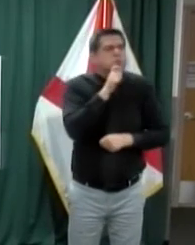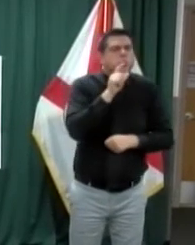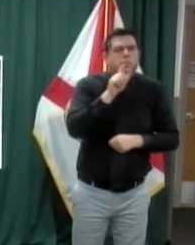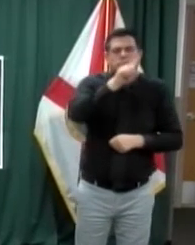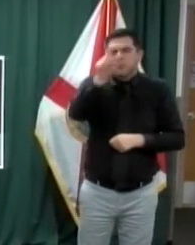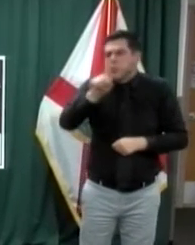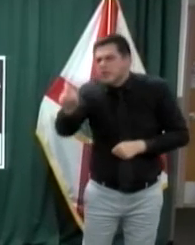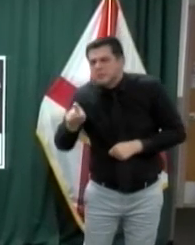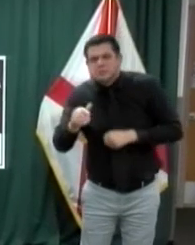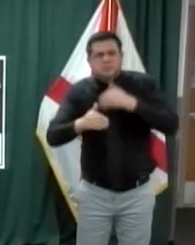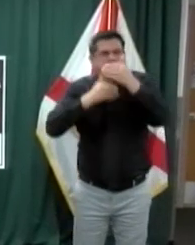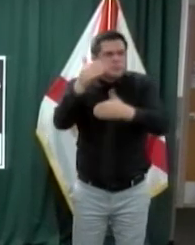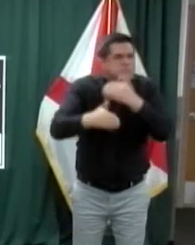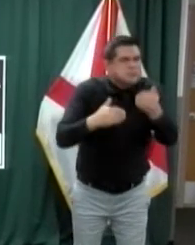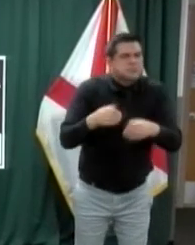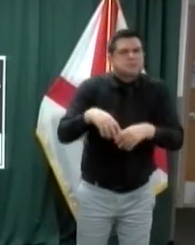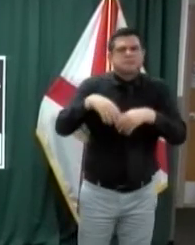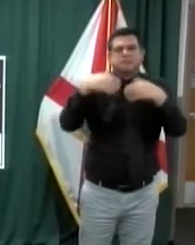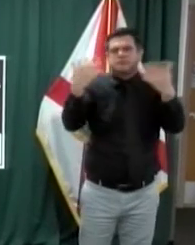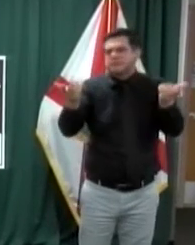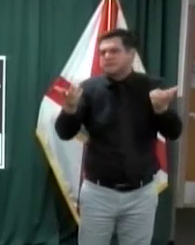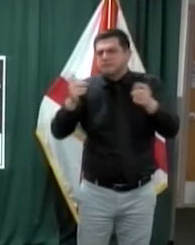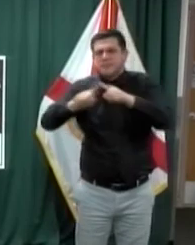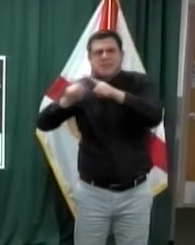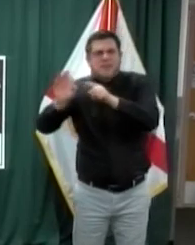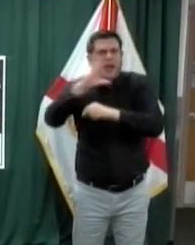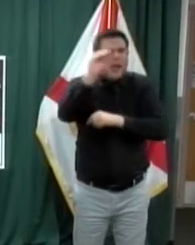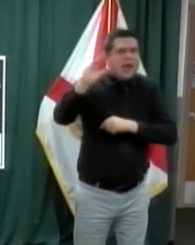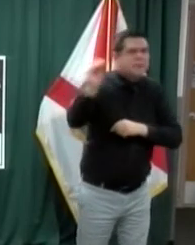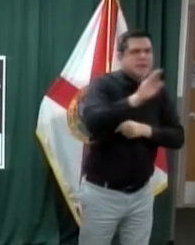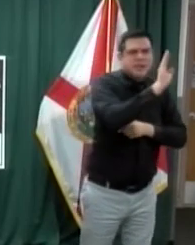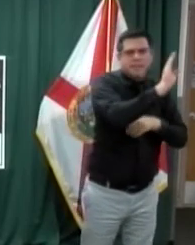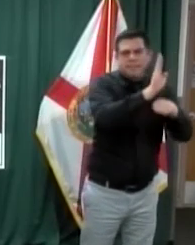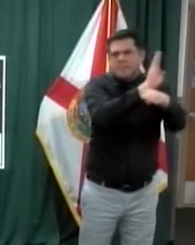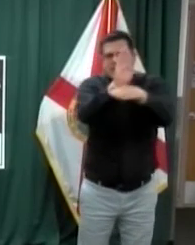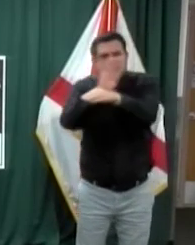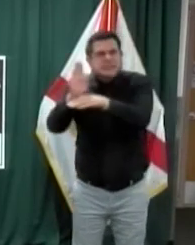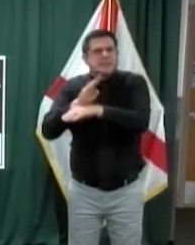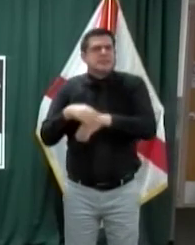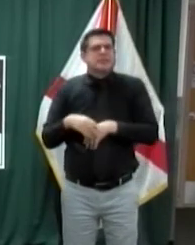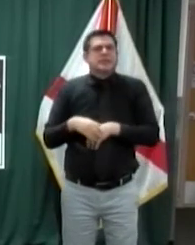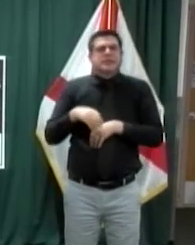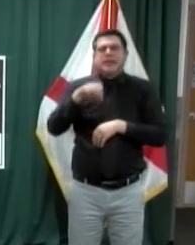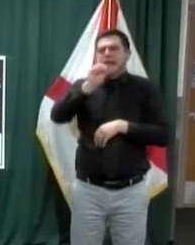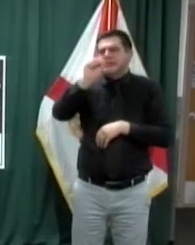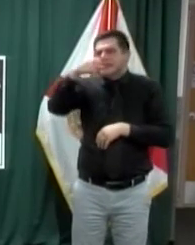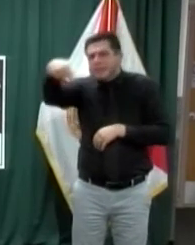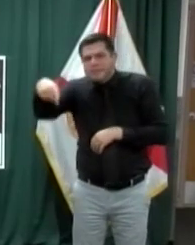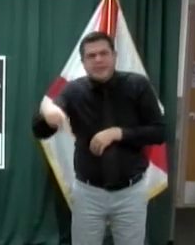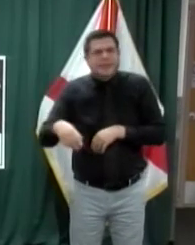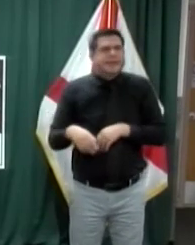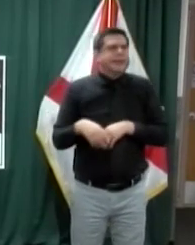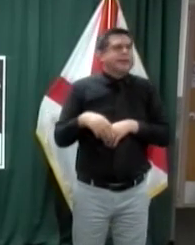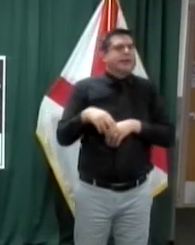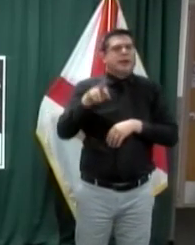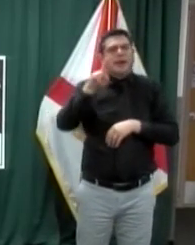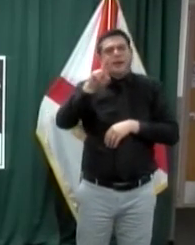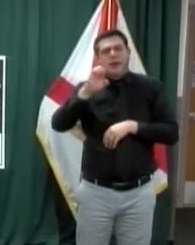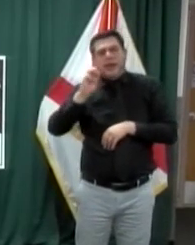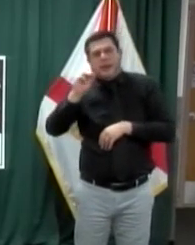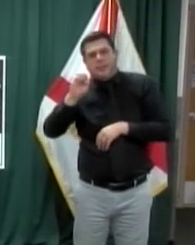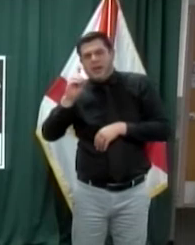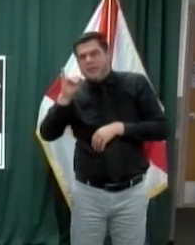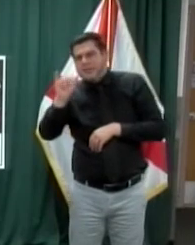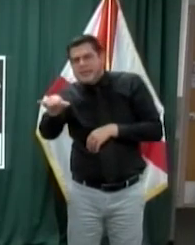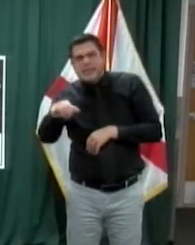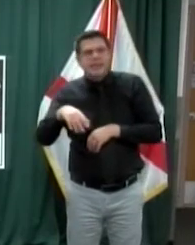TBI Airport Management, SSP North America, Remedy Intelligent Staffing, Alerica, they have hundreds